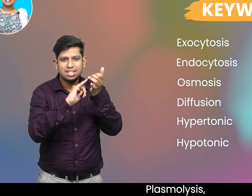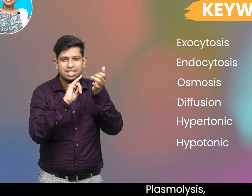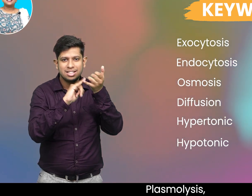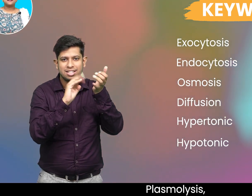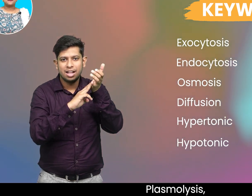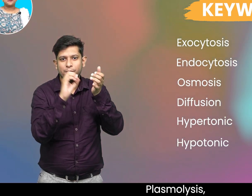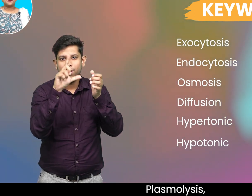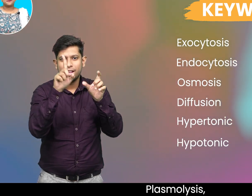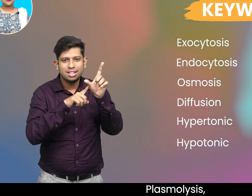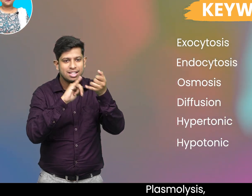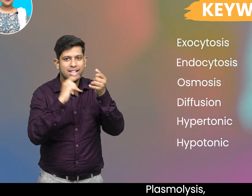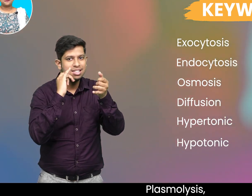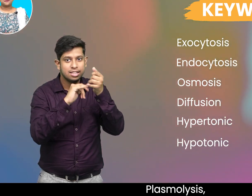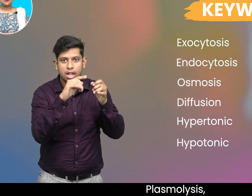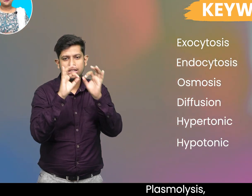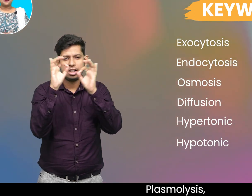plasmolysis,